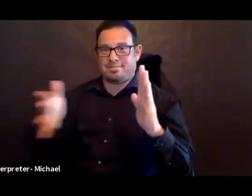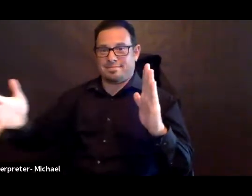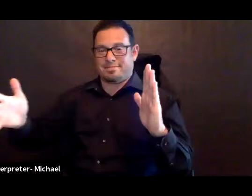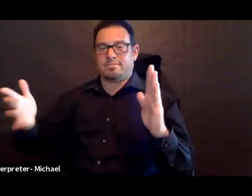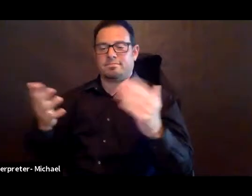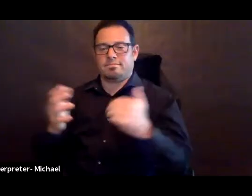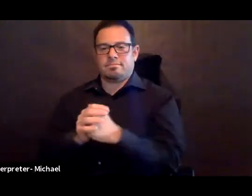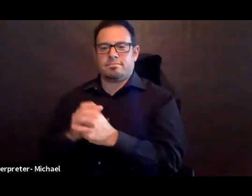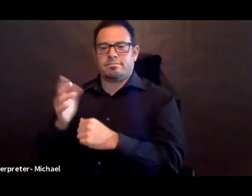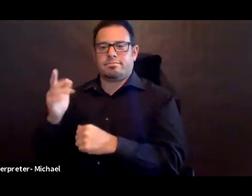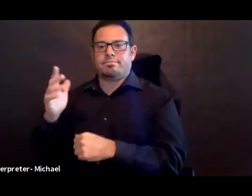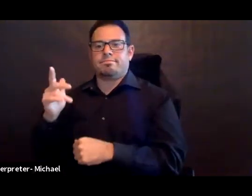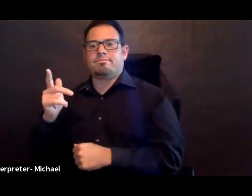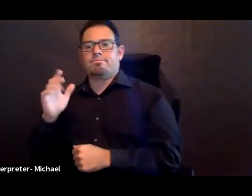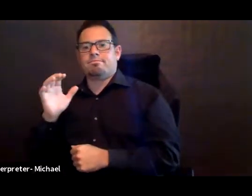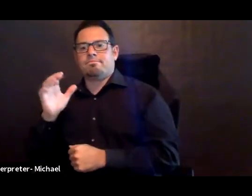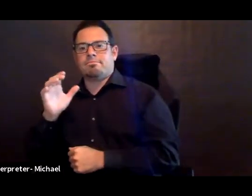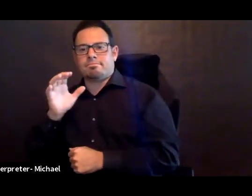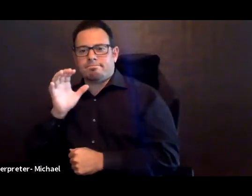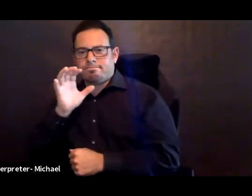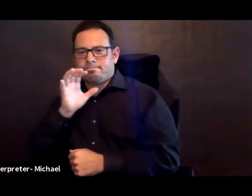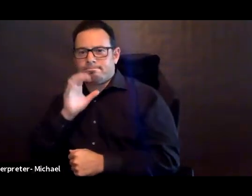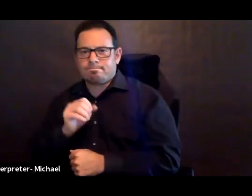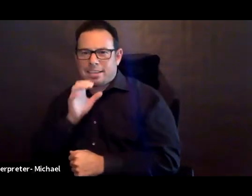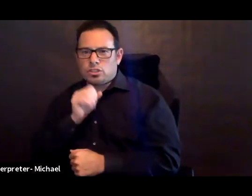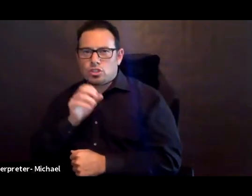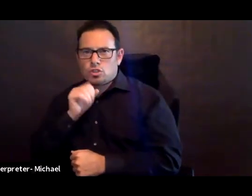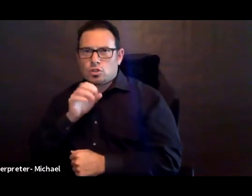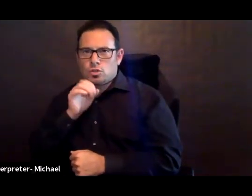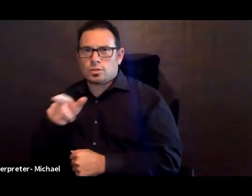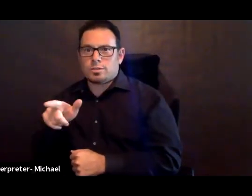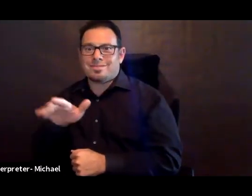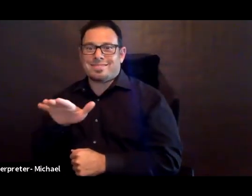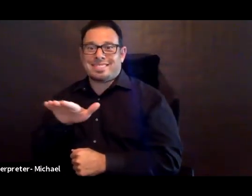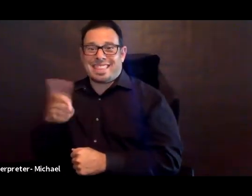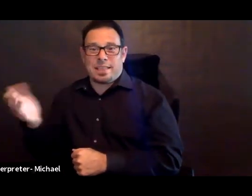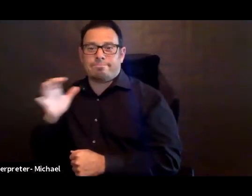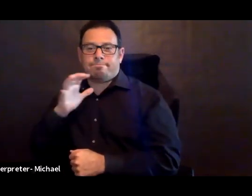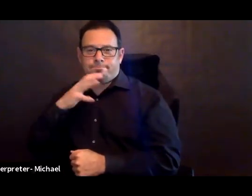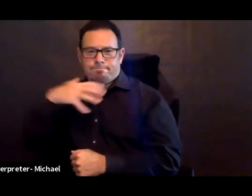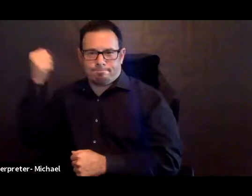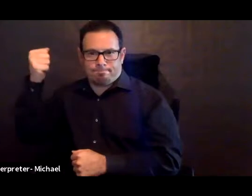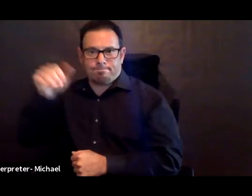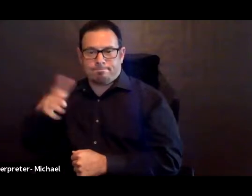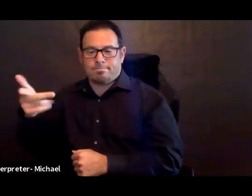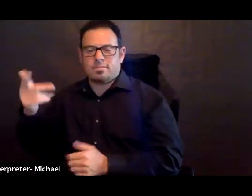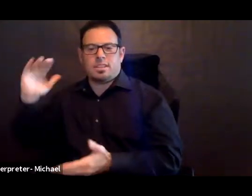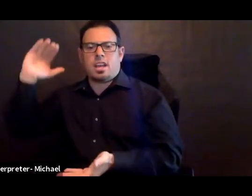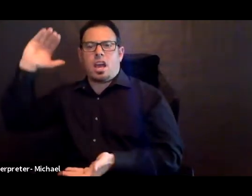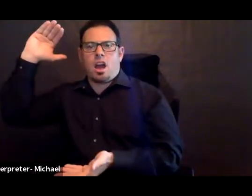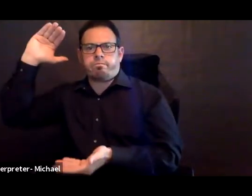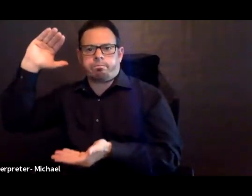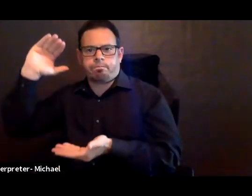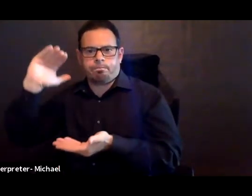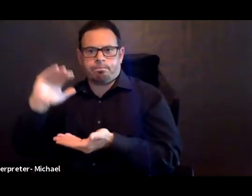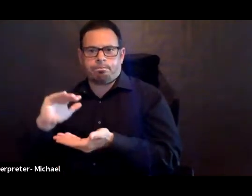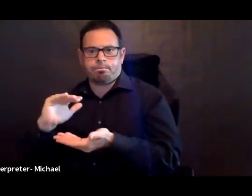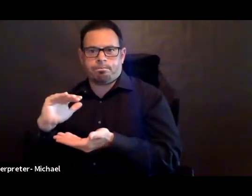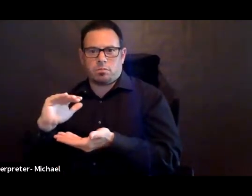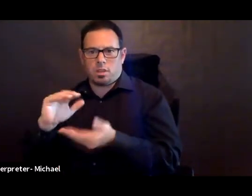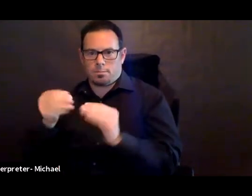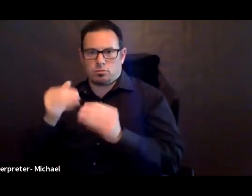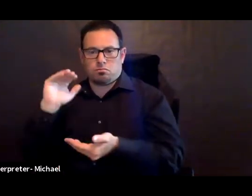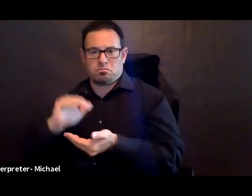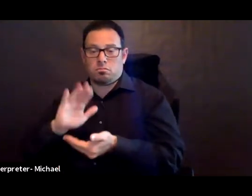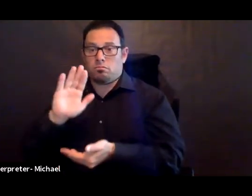really dropped. So in other words, early on in the pandemic, the cases that